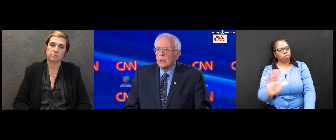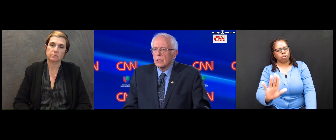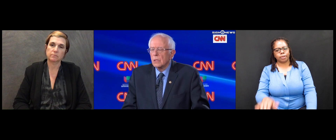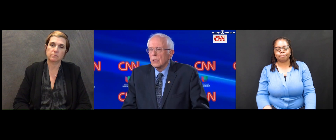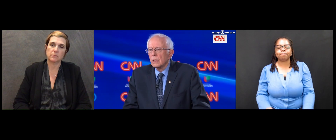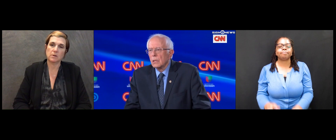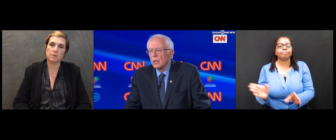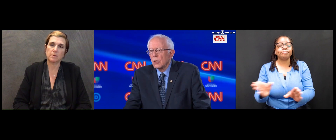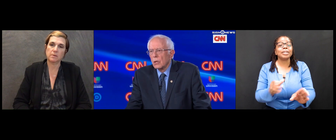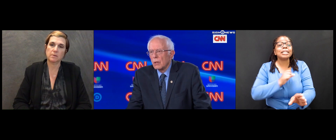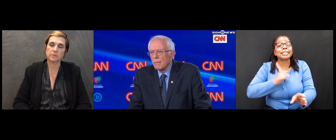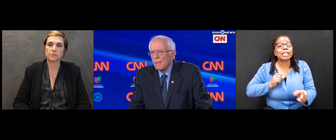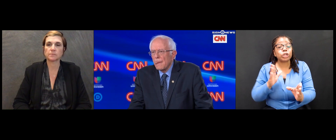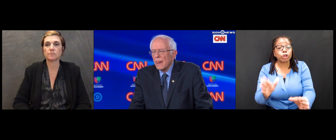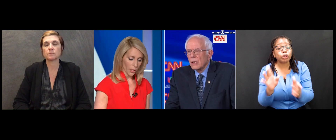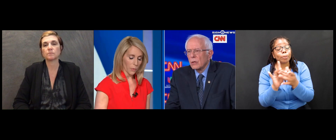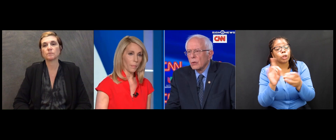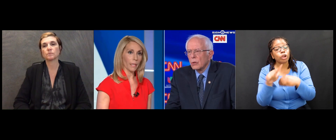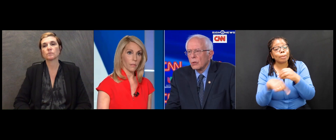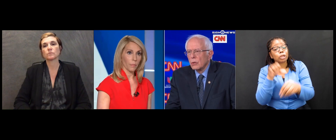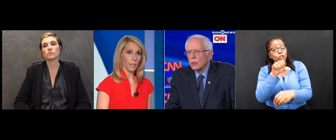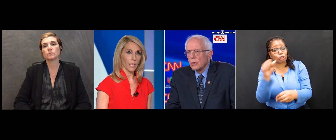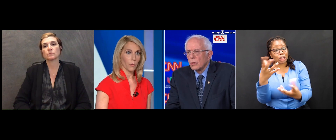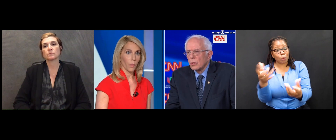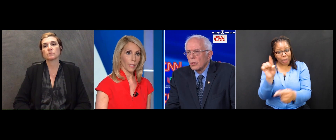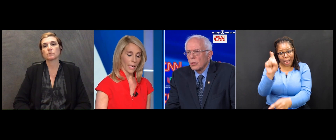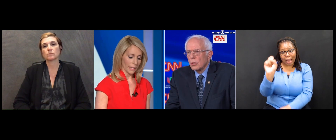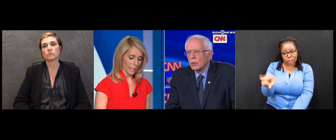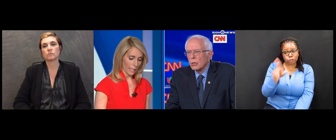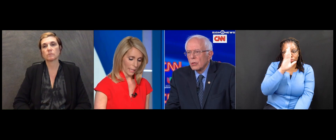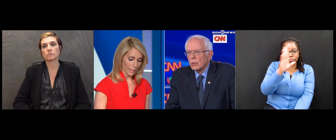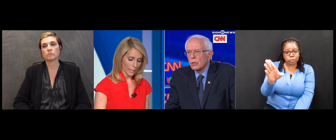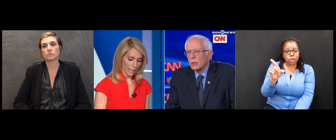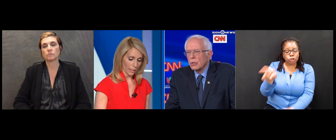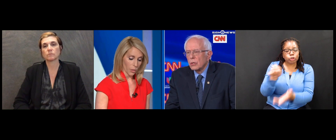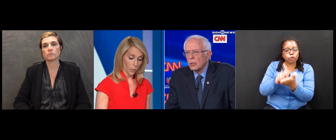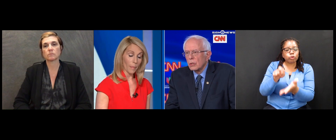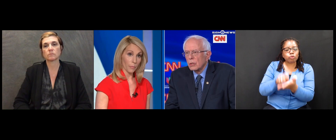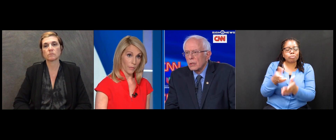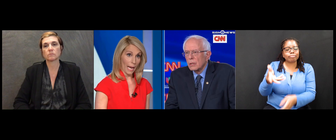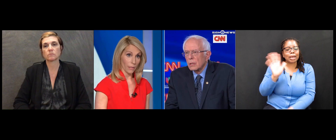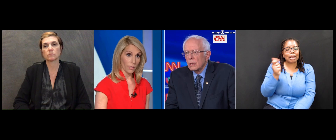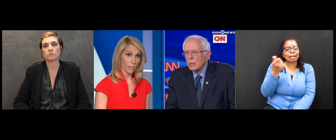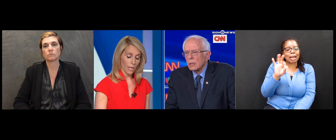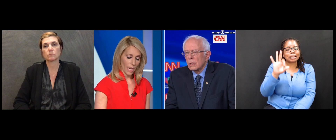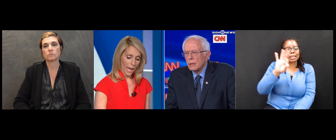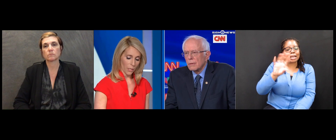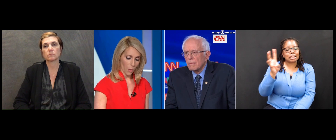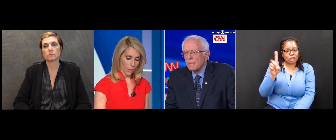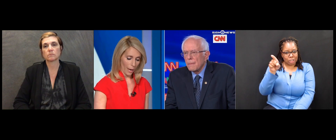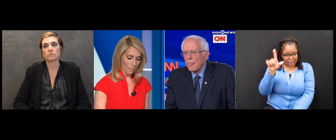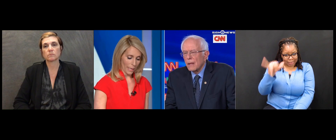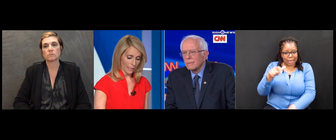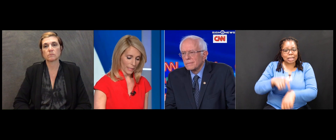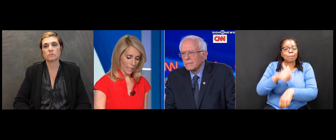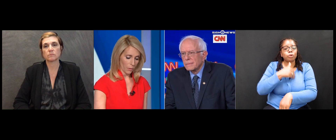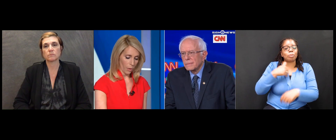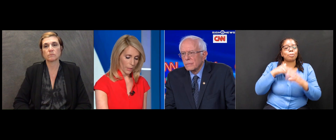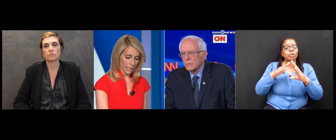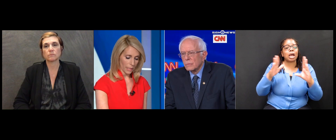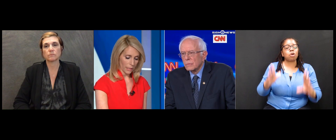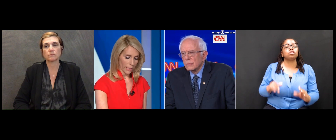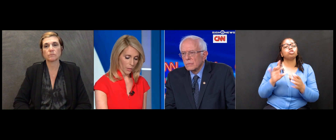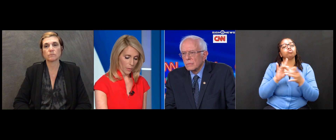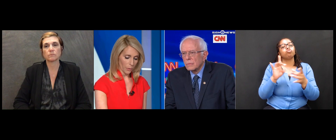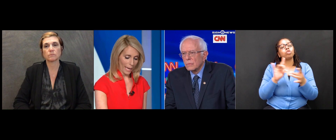you've been talking about it, I want to ask you about something that you wrote in 1996. You were a member of the House. And you wrote an op-ed that said,